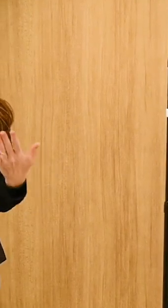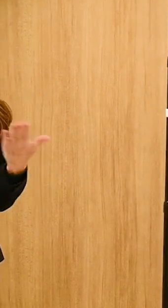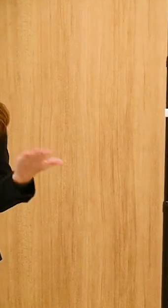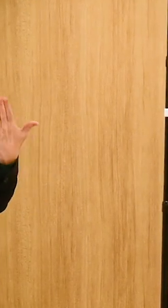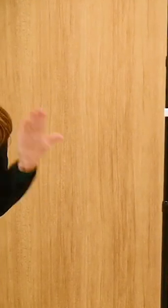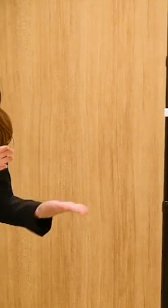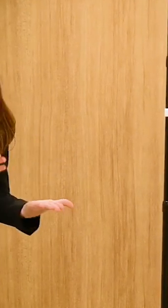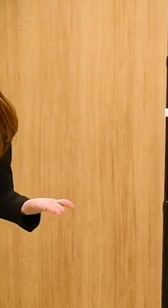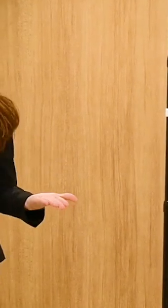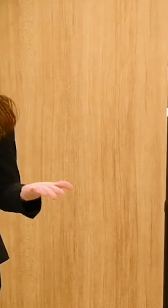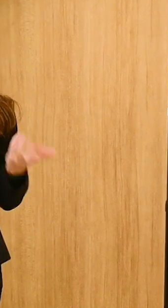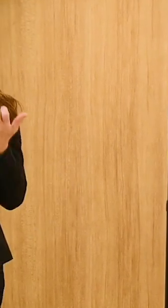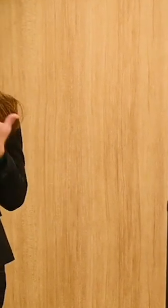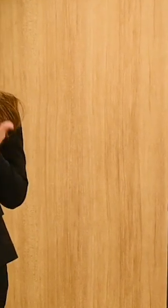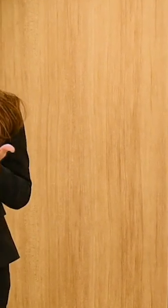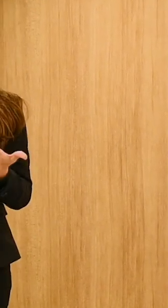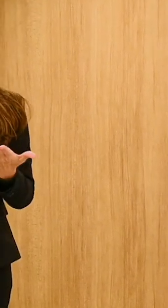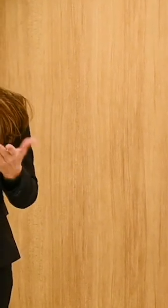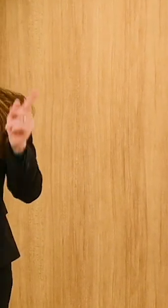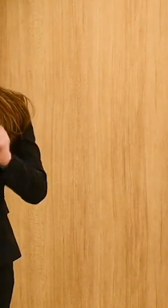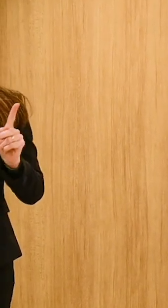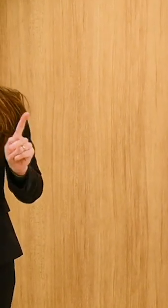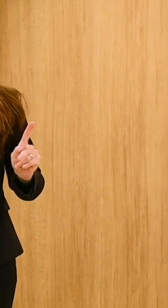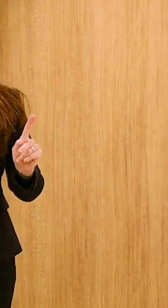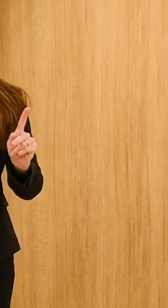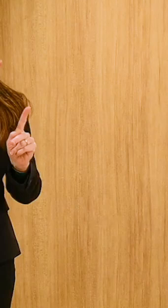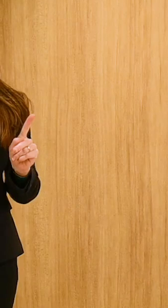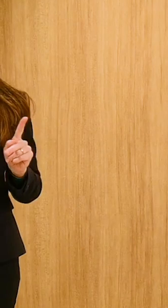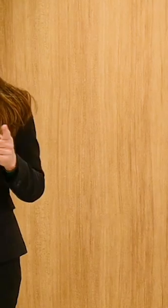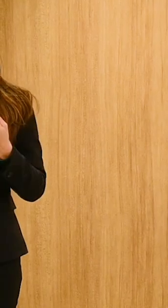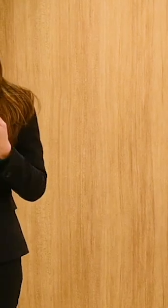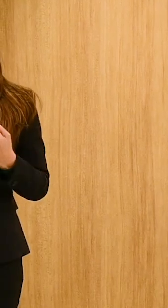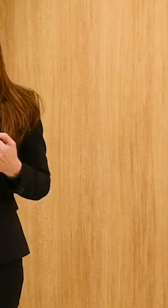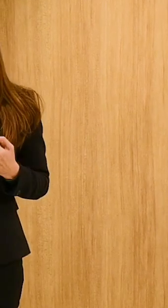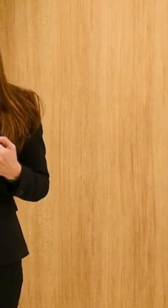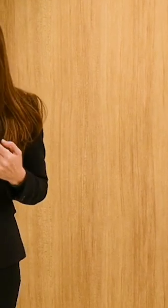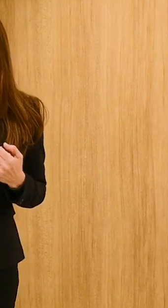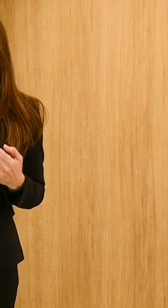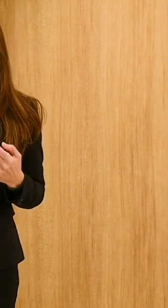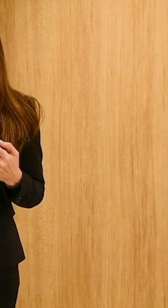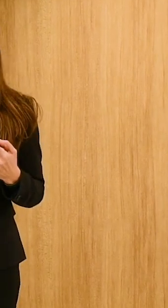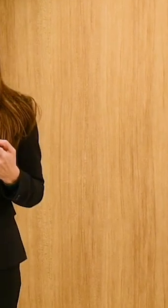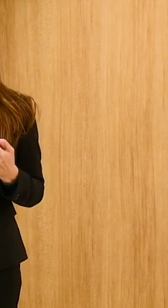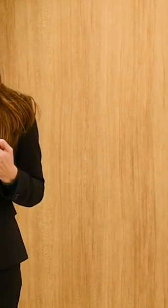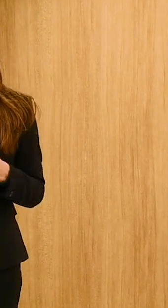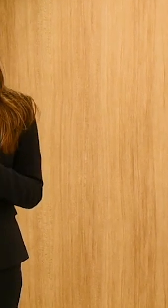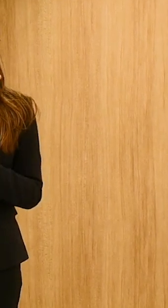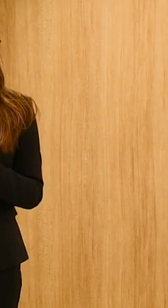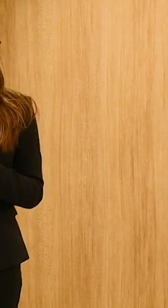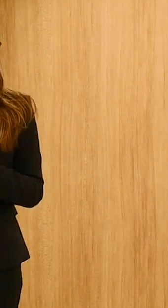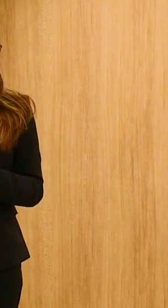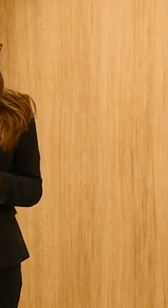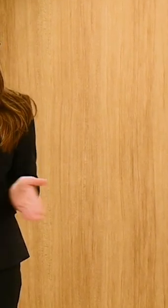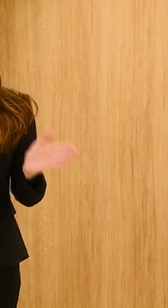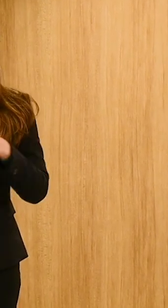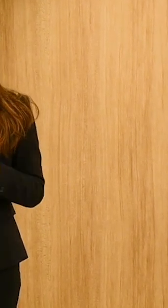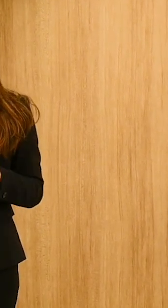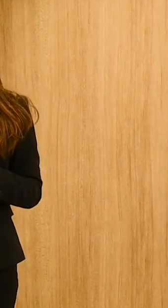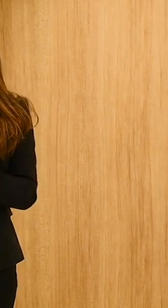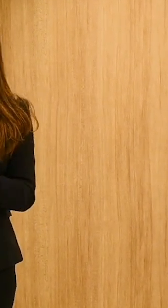the facilities, Erin Hernan, Katie Barbagallo, Kate Whitmore, and Danae Mayas.